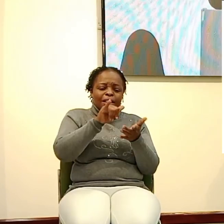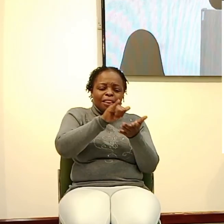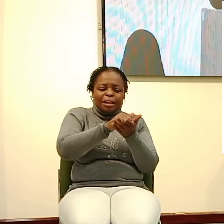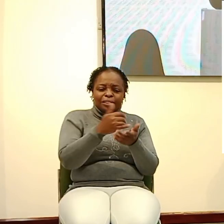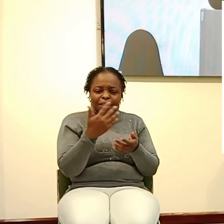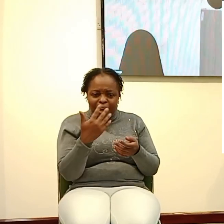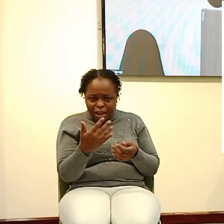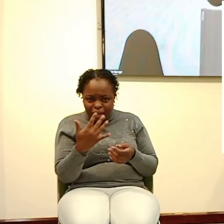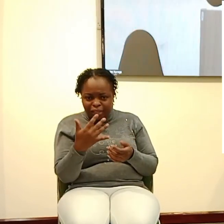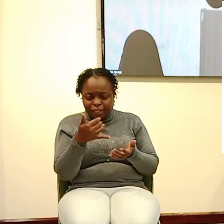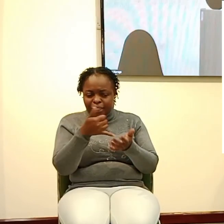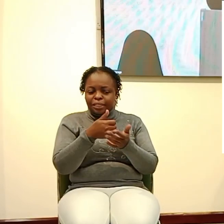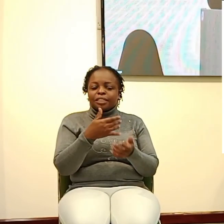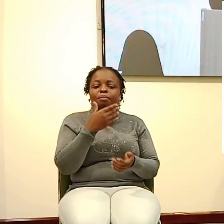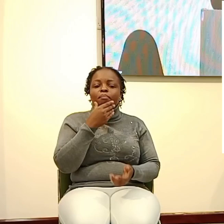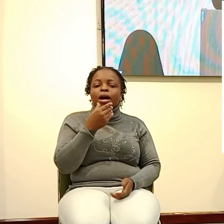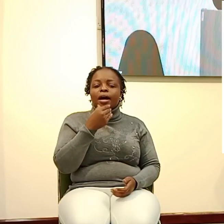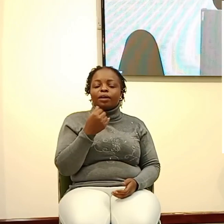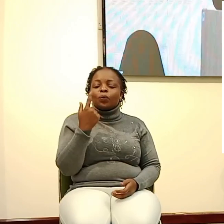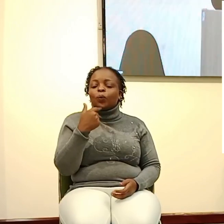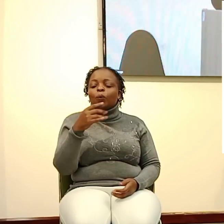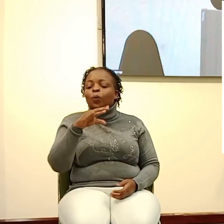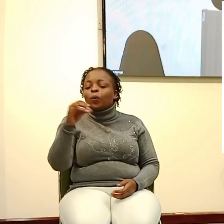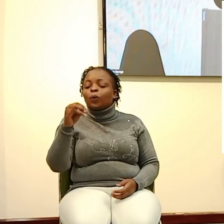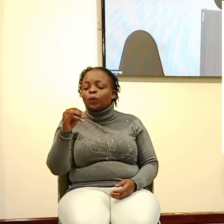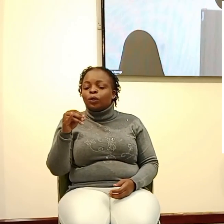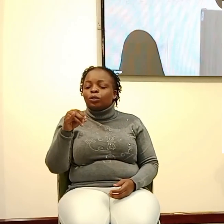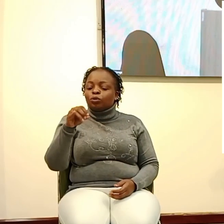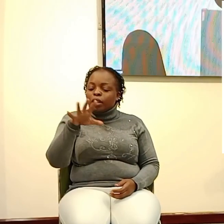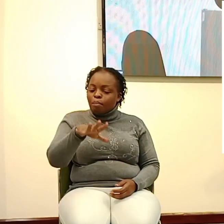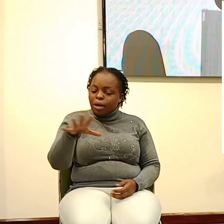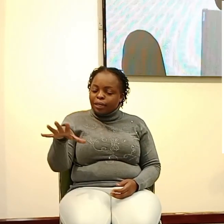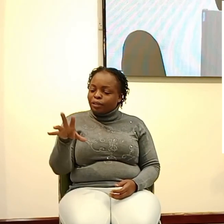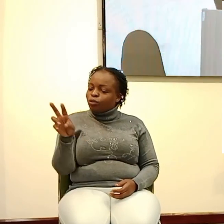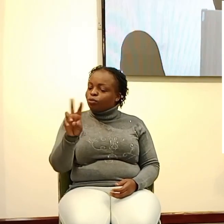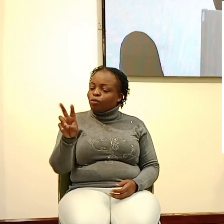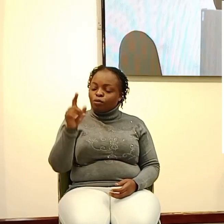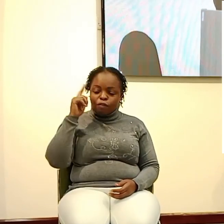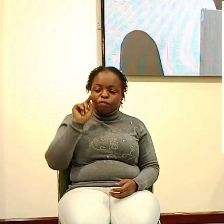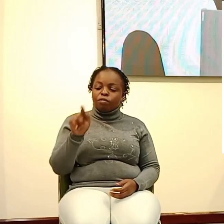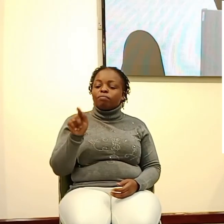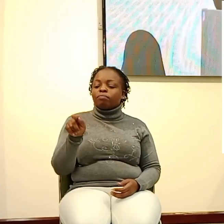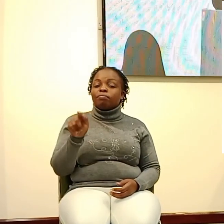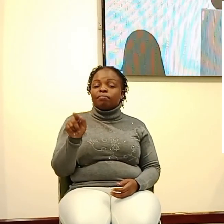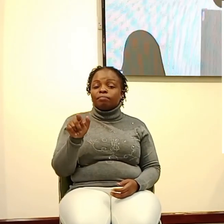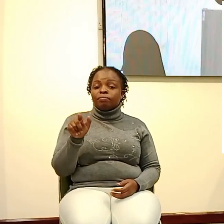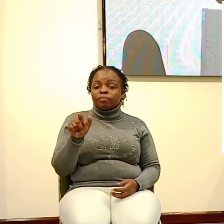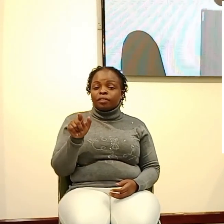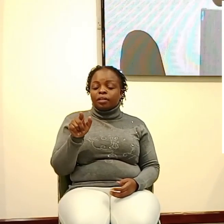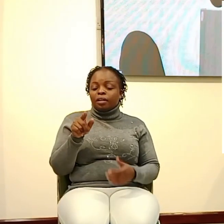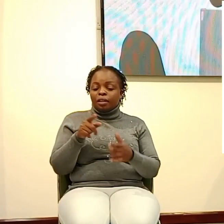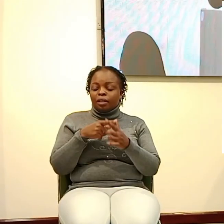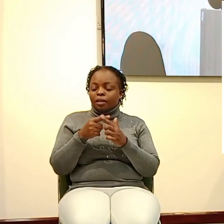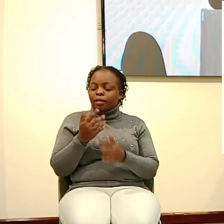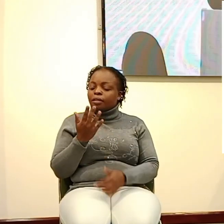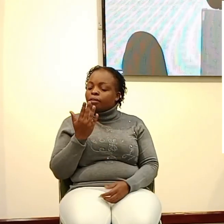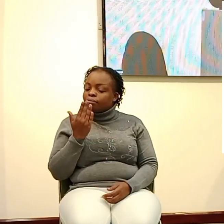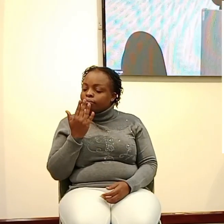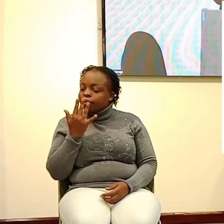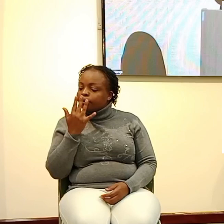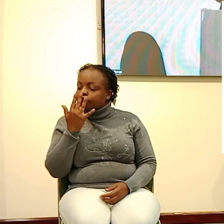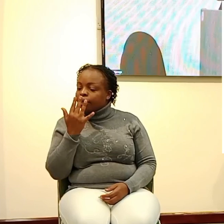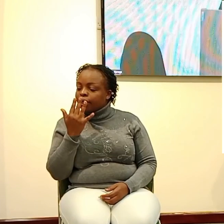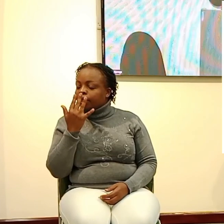you? It is the man who goes to the market to look for those ingredients. Yes. And he smells and then